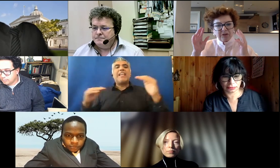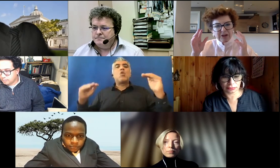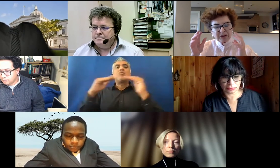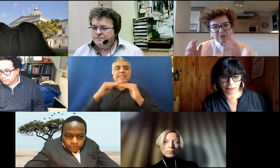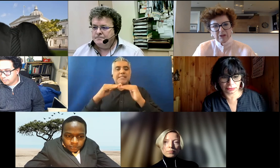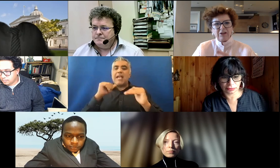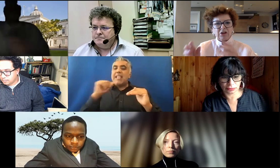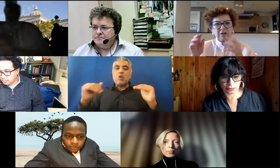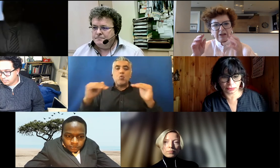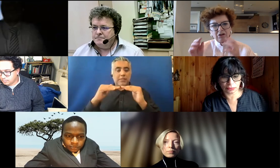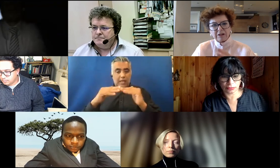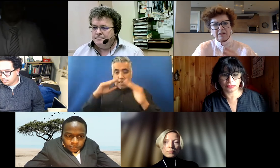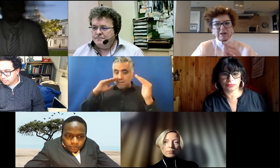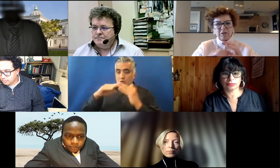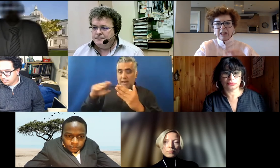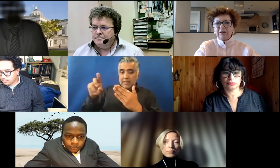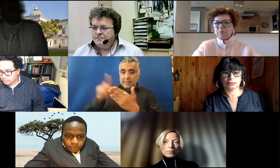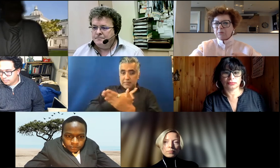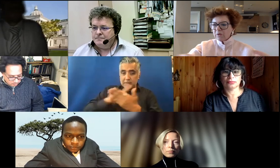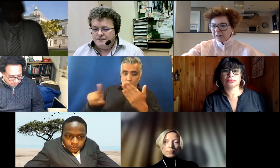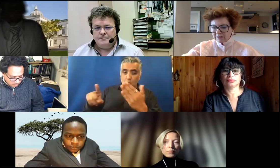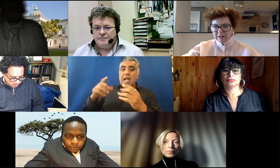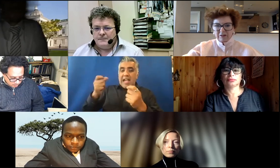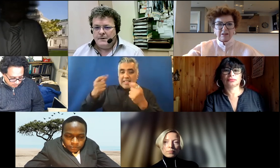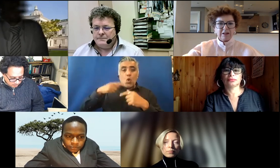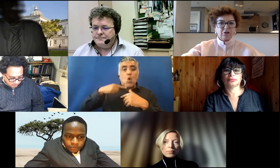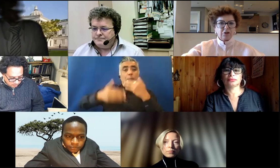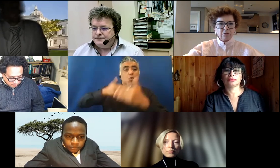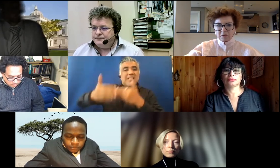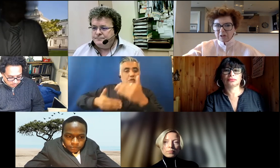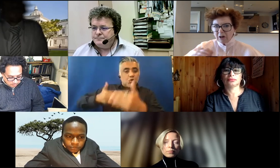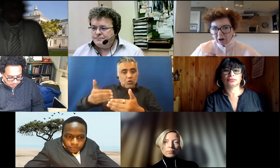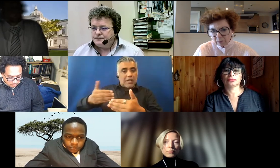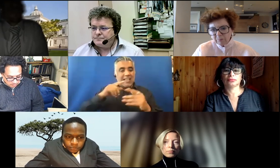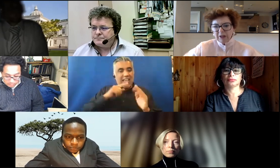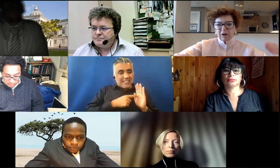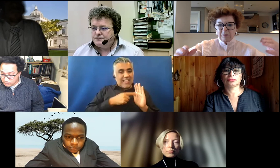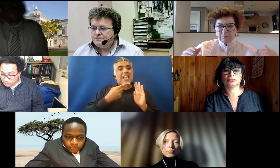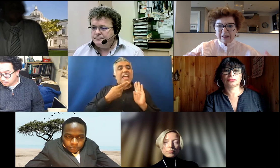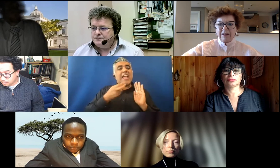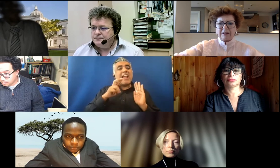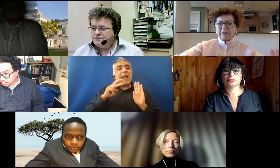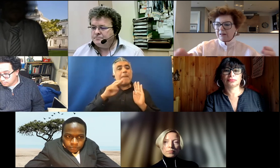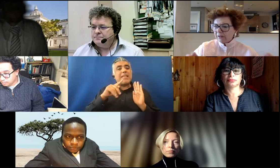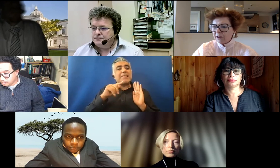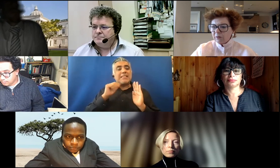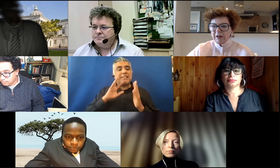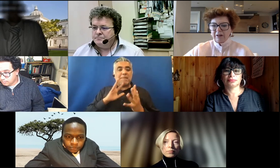Focus on the discrimination, the injustice, understanding the processes that these tools are embedded